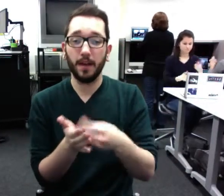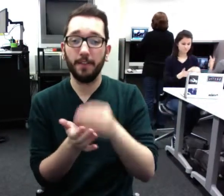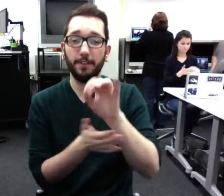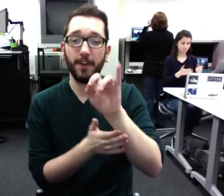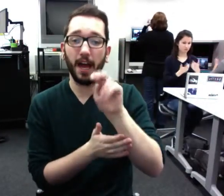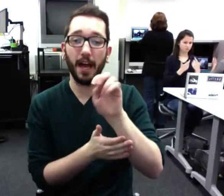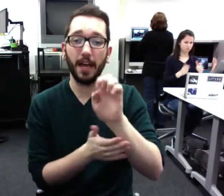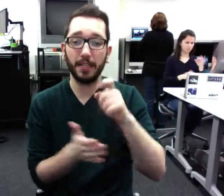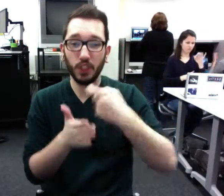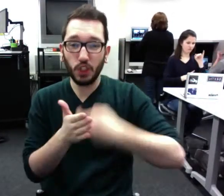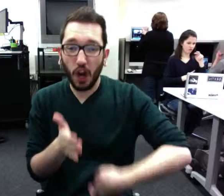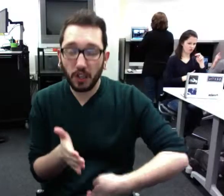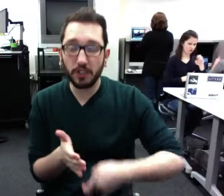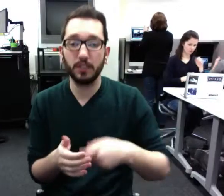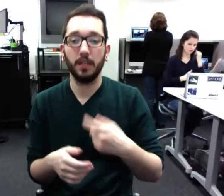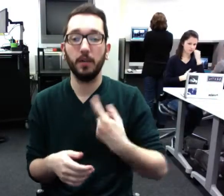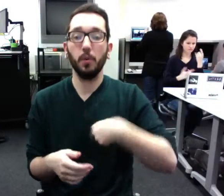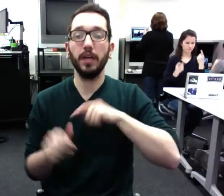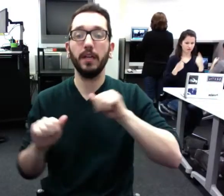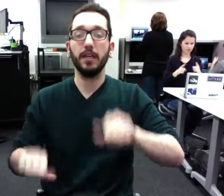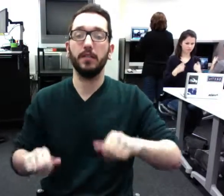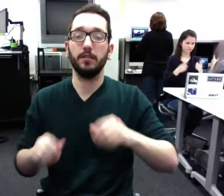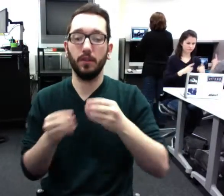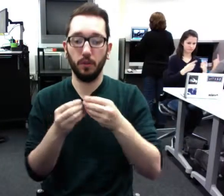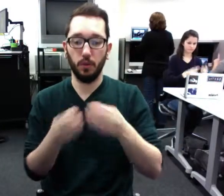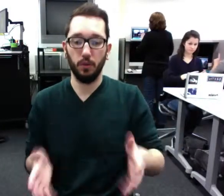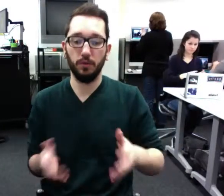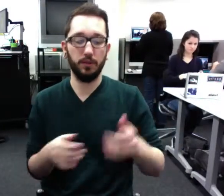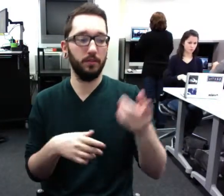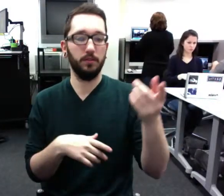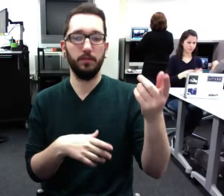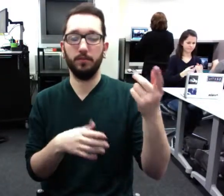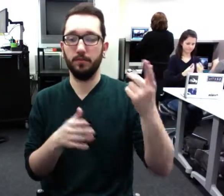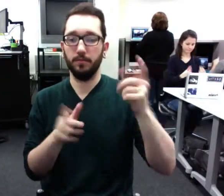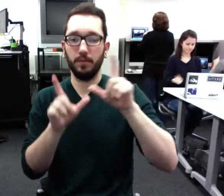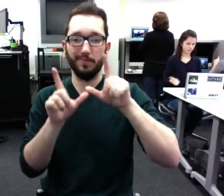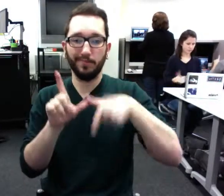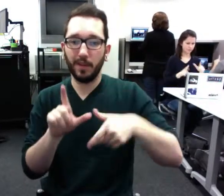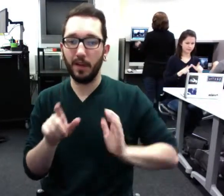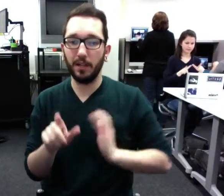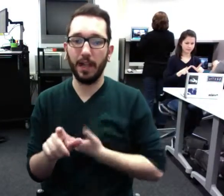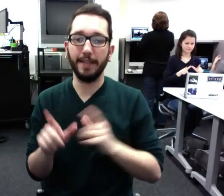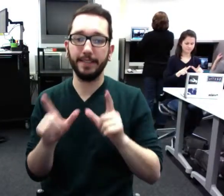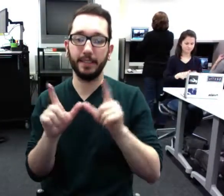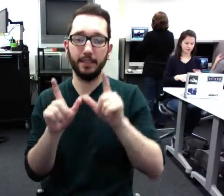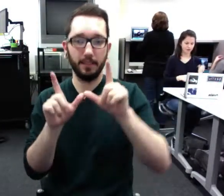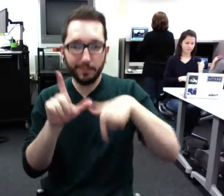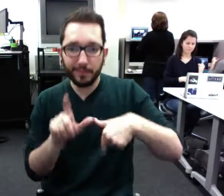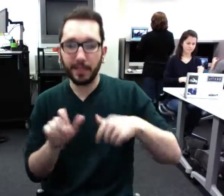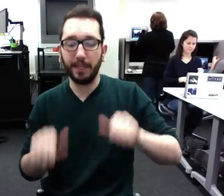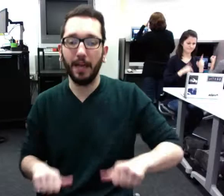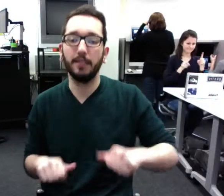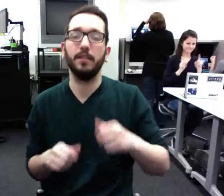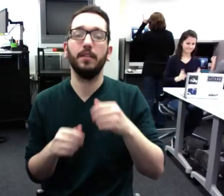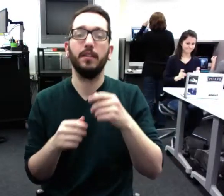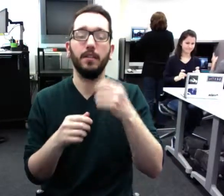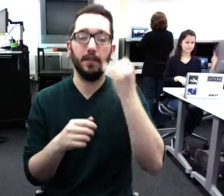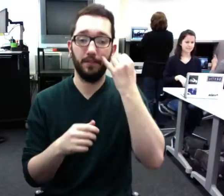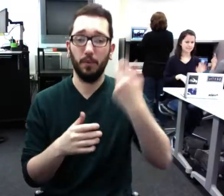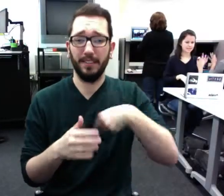your license to sell milk. It's a really big deal. Milk is tested like 9 times from the farm all the way to the retail level, just to